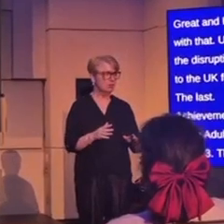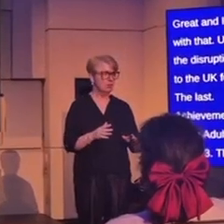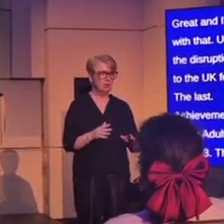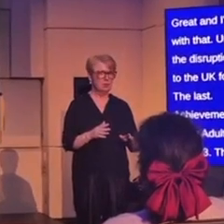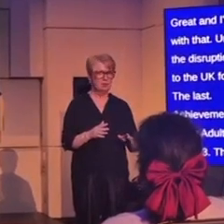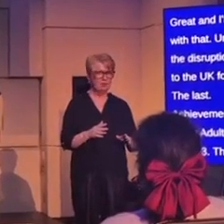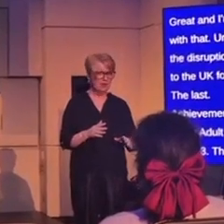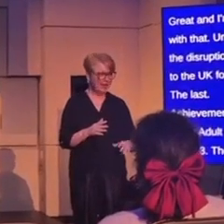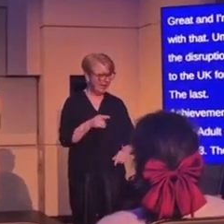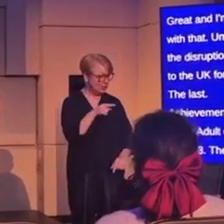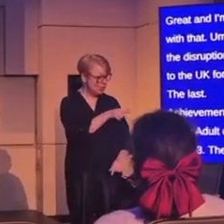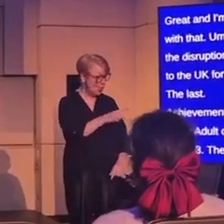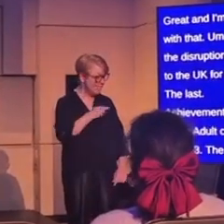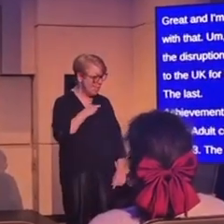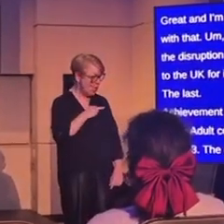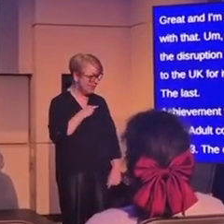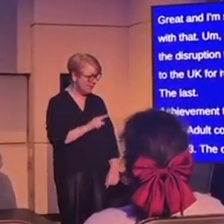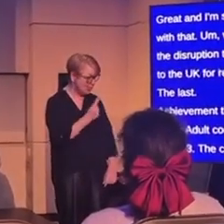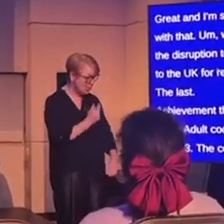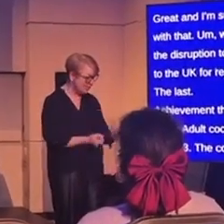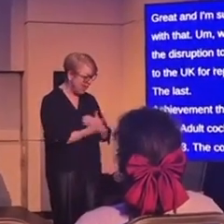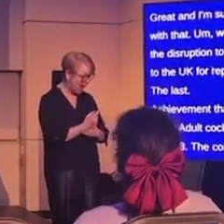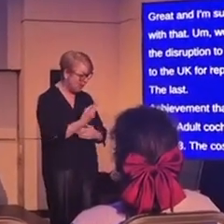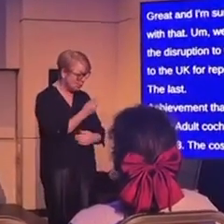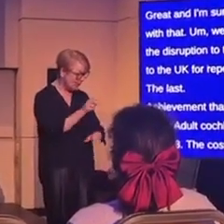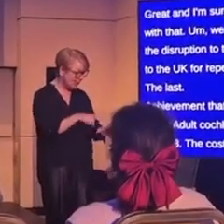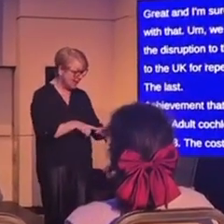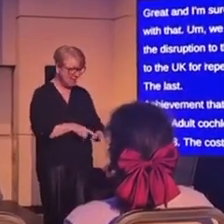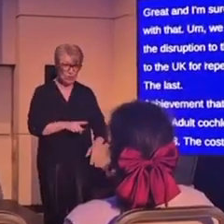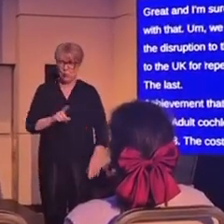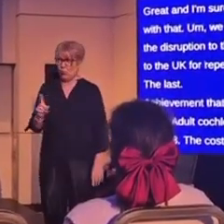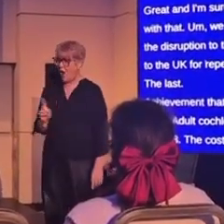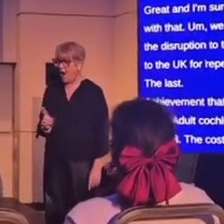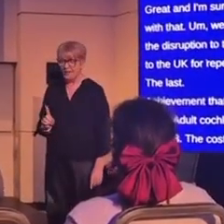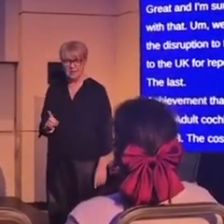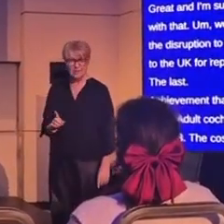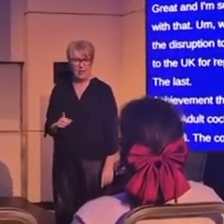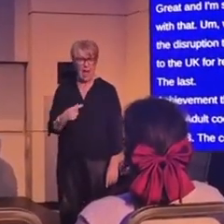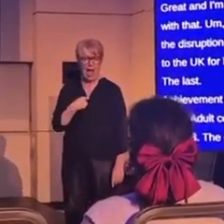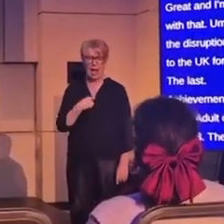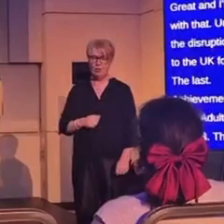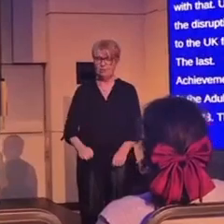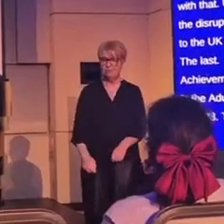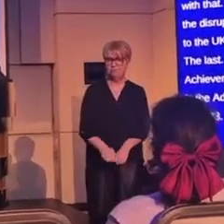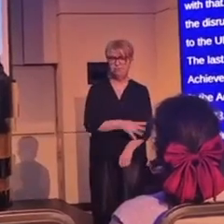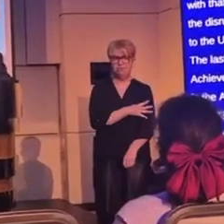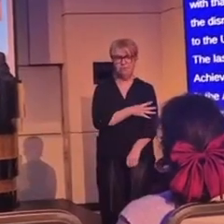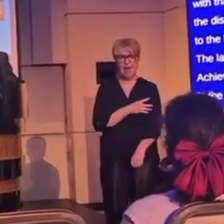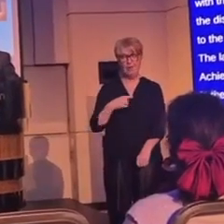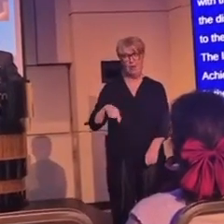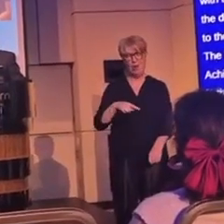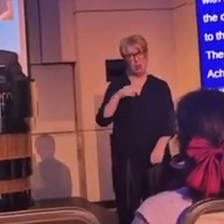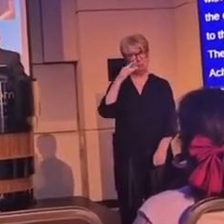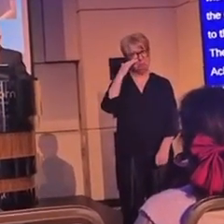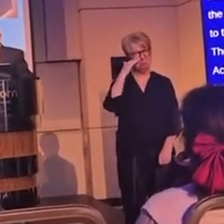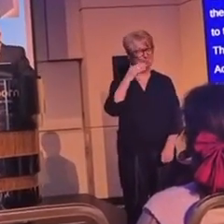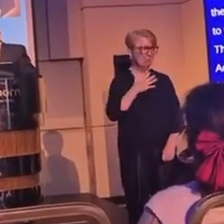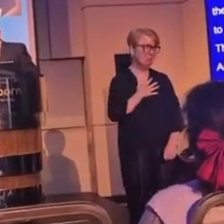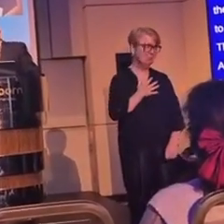her hearing her own voice for the first time in 20 years. And it was hair on end moment and everyone was crying.